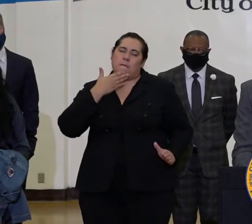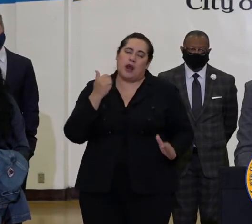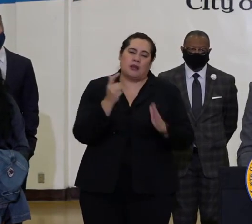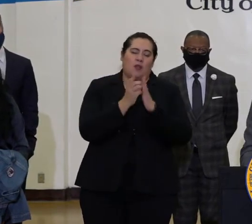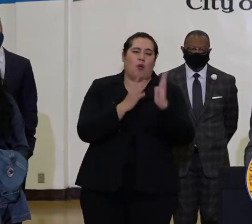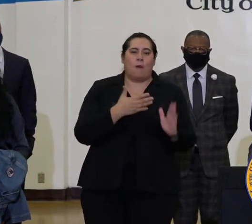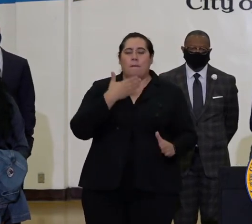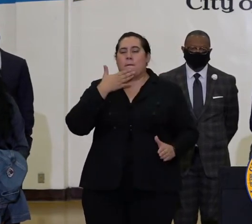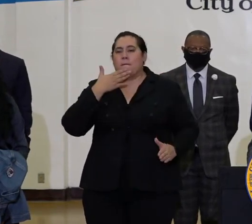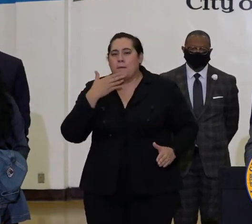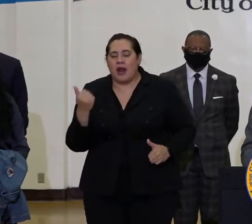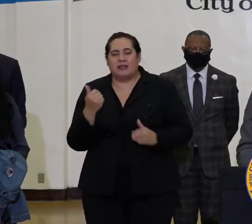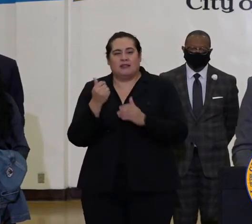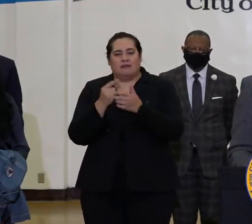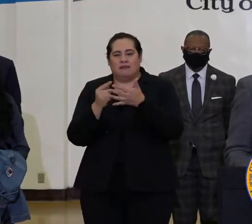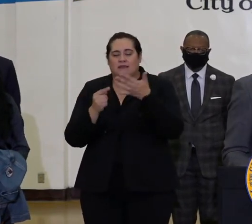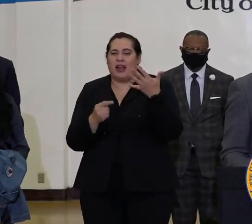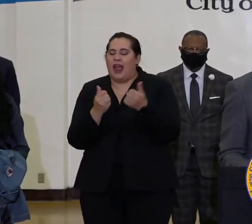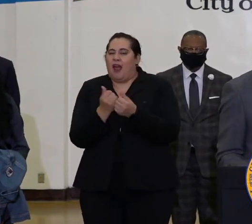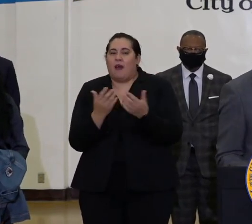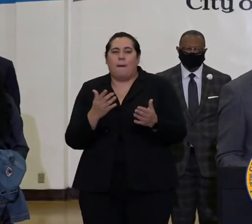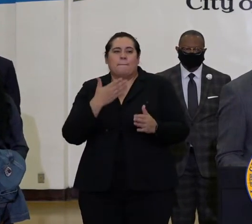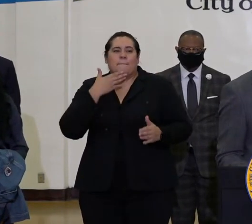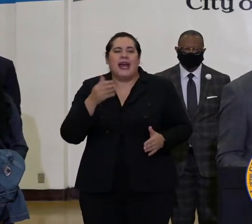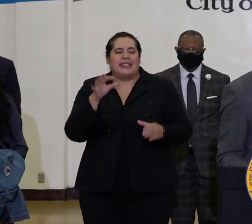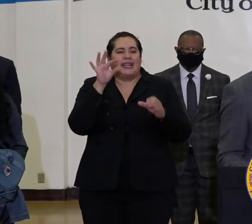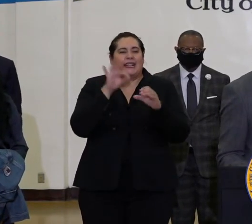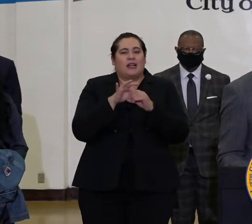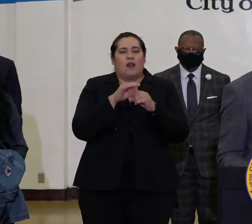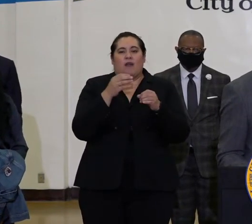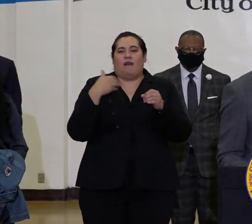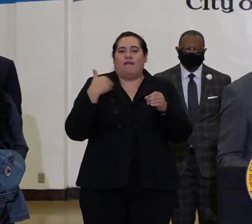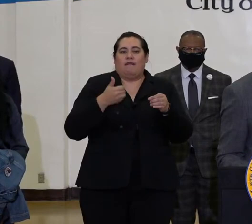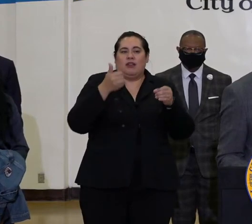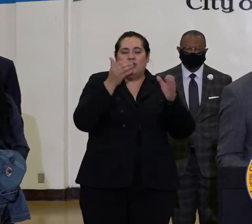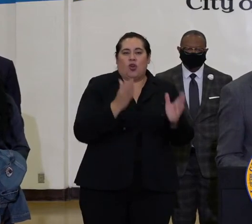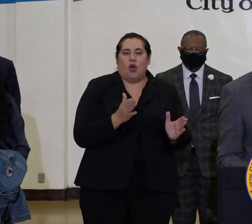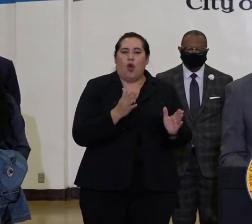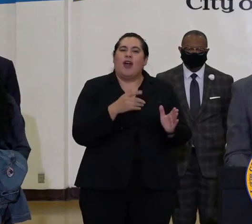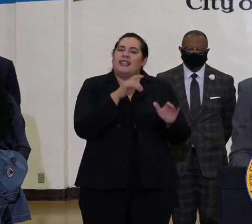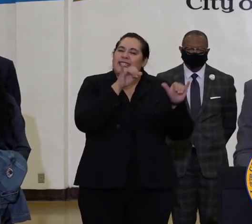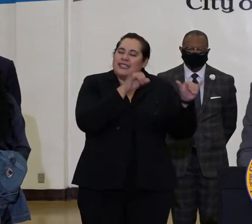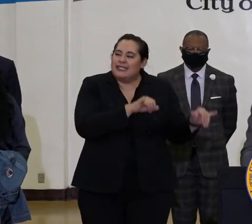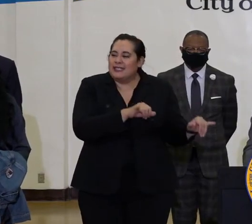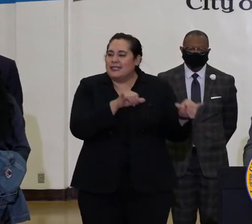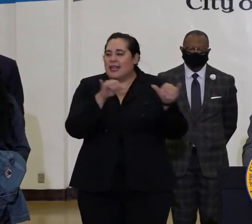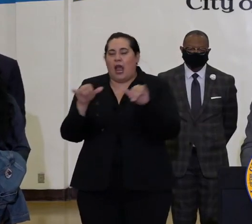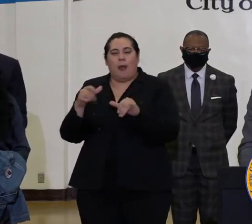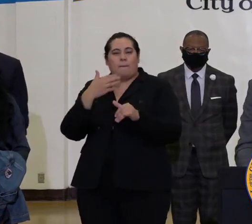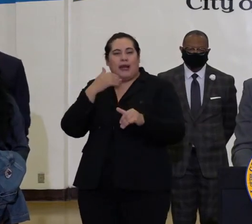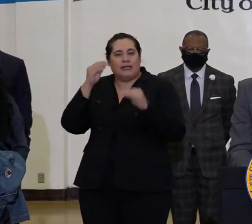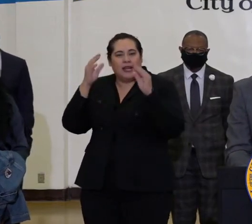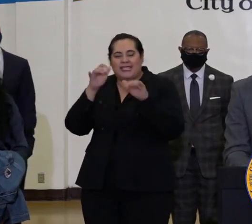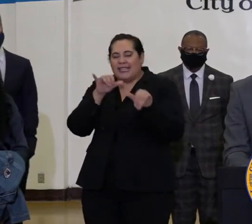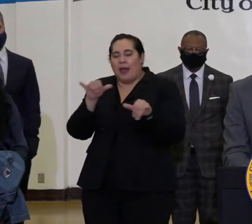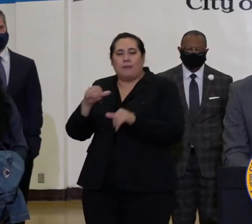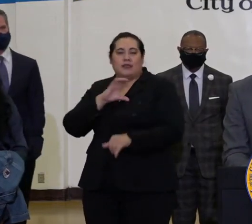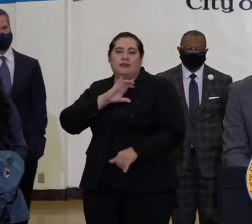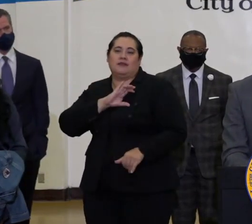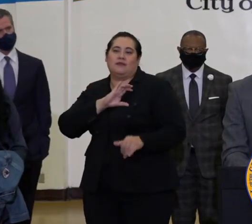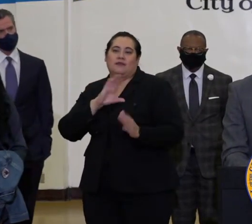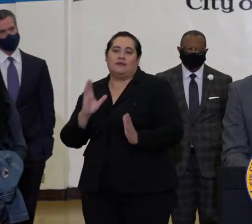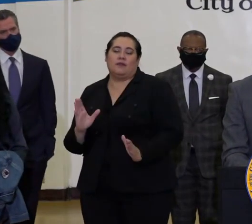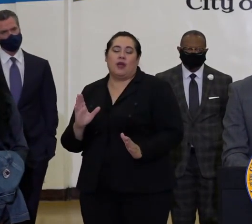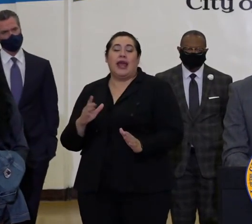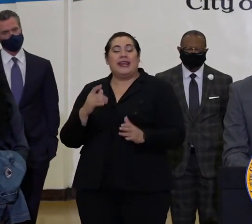lawyers, the best contractors, even the best elected officials and teachers. The same should apply to law enforcement. It is time